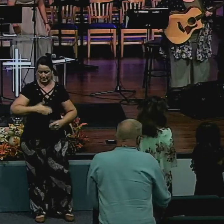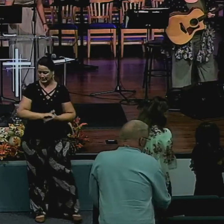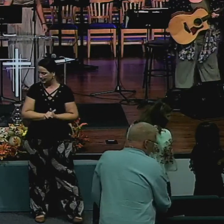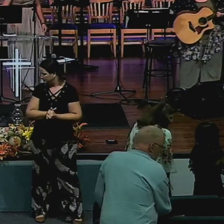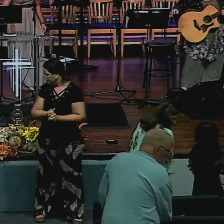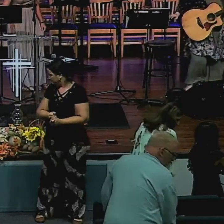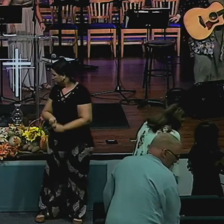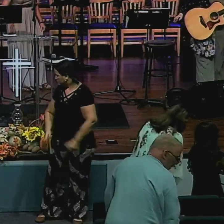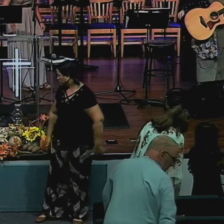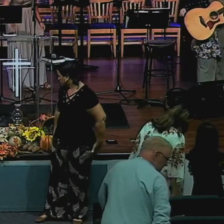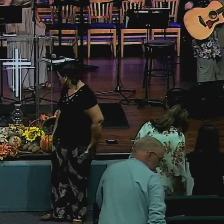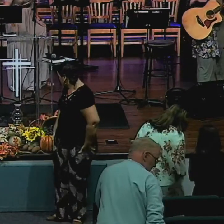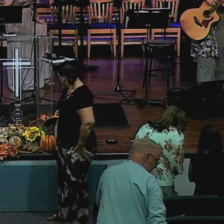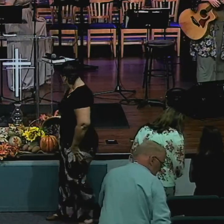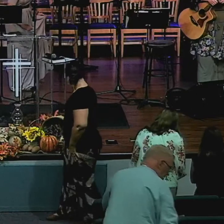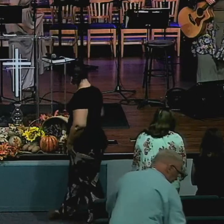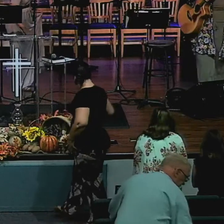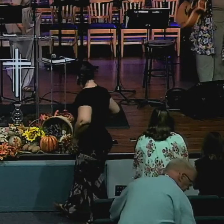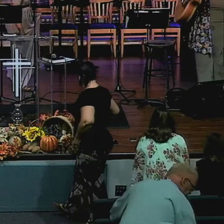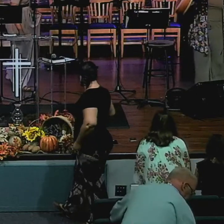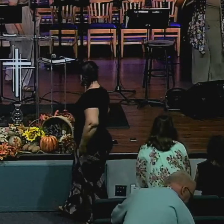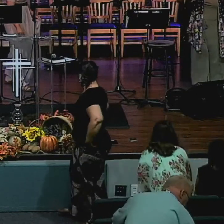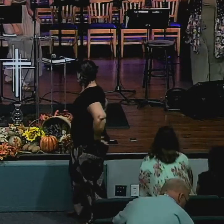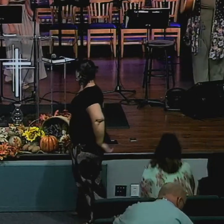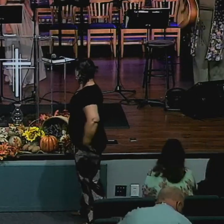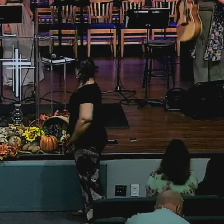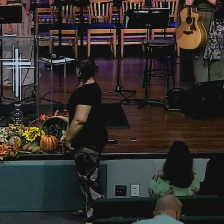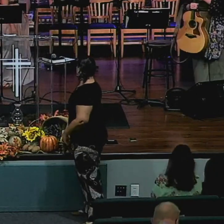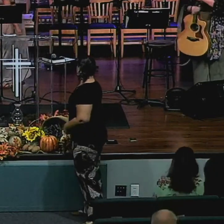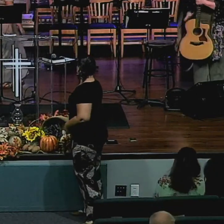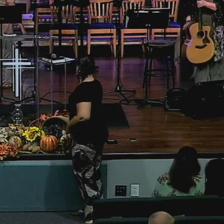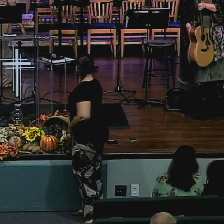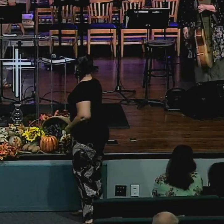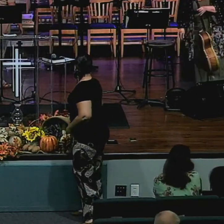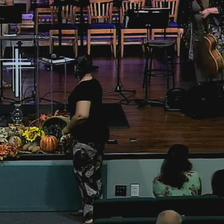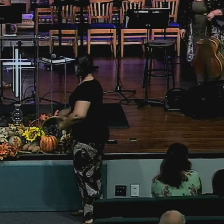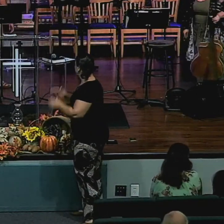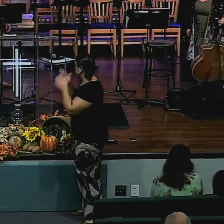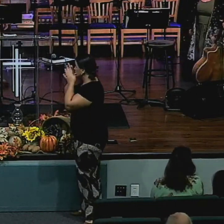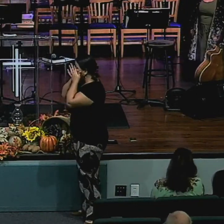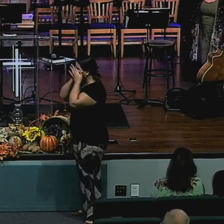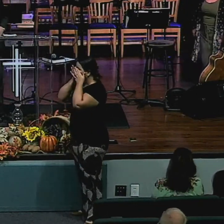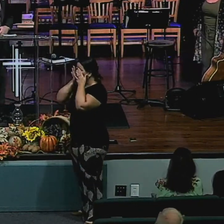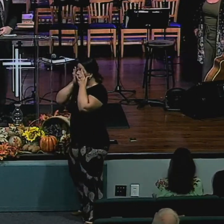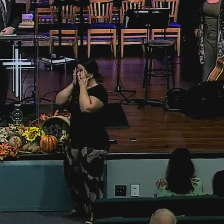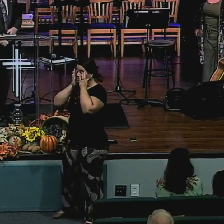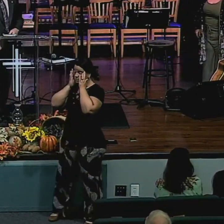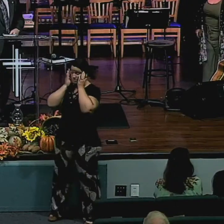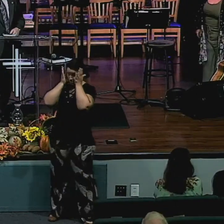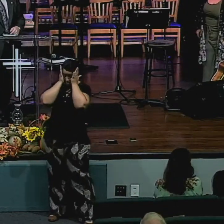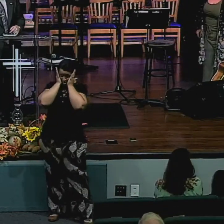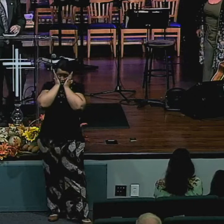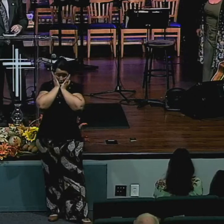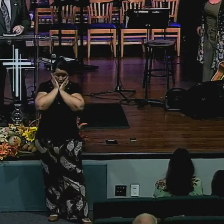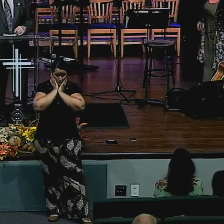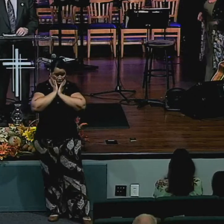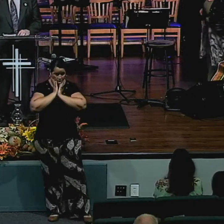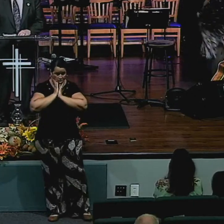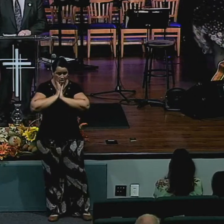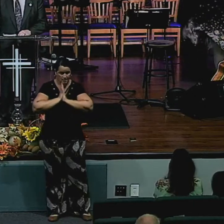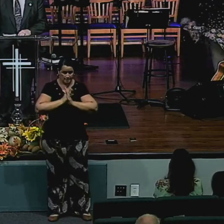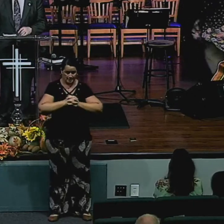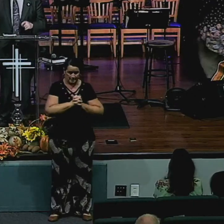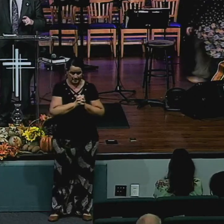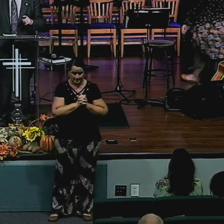Thank you so much, and especially Miss Micah for taking the lead on that. And I think Micah would agree with me that you